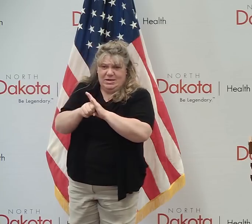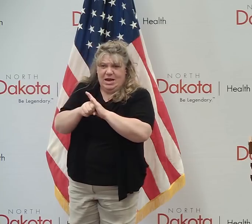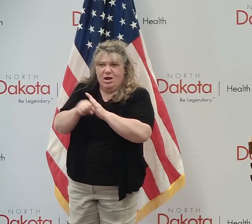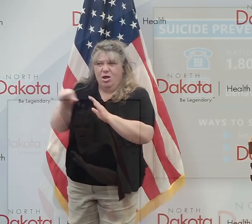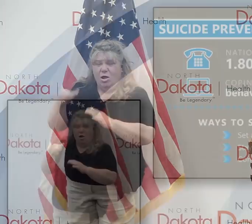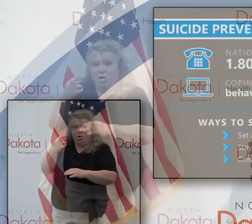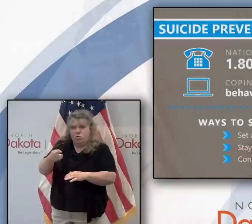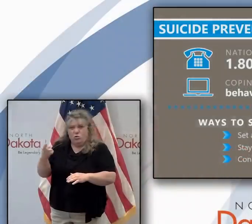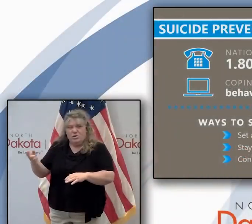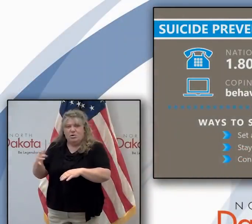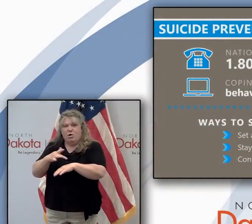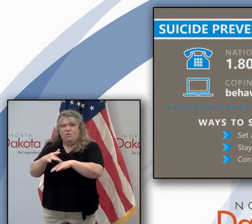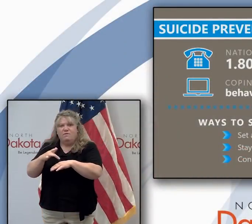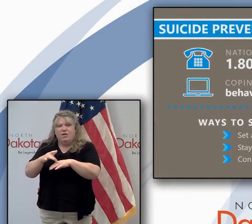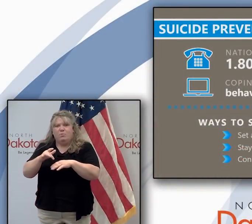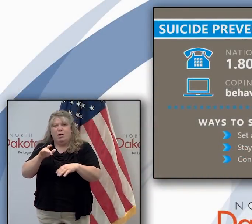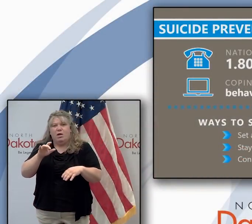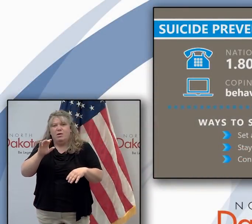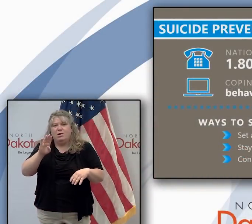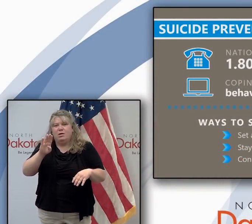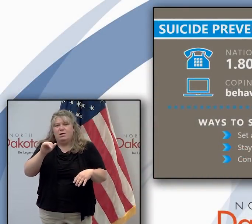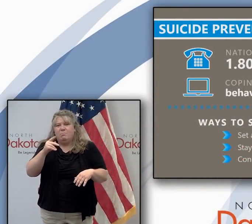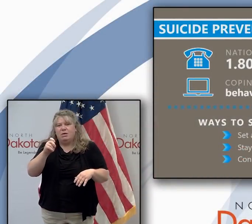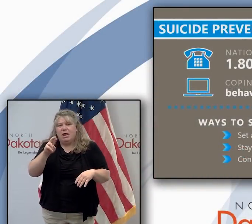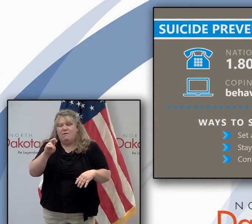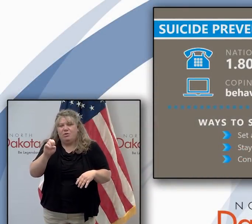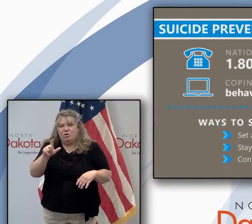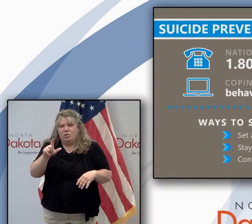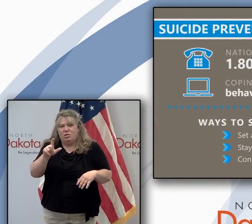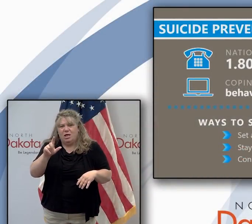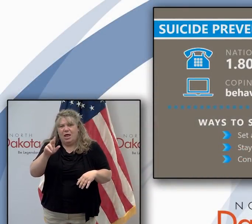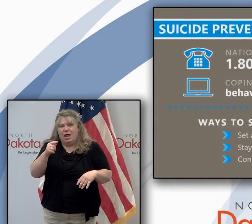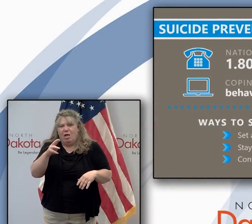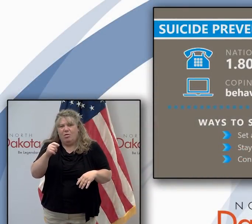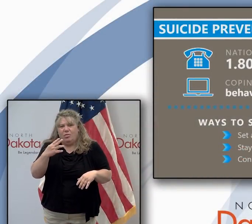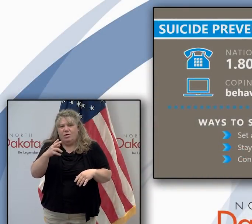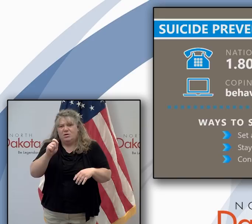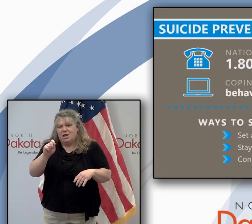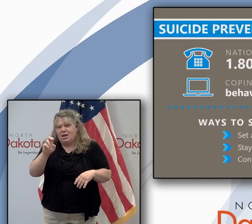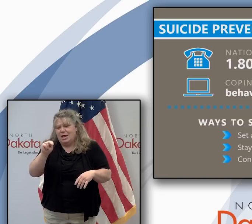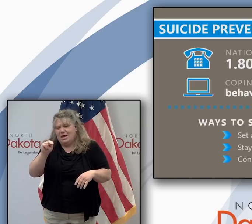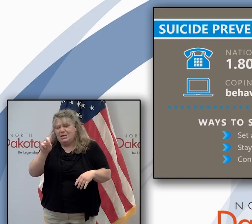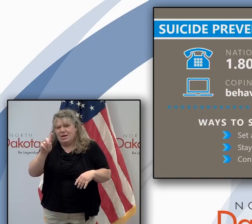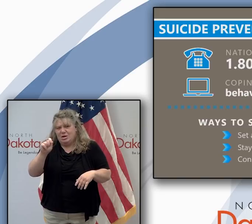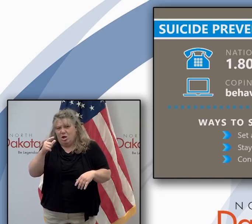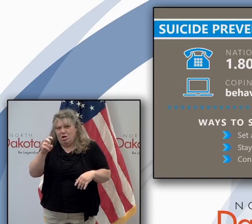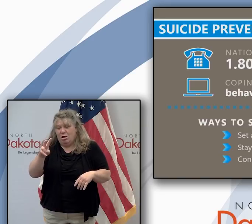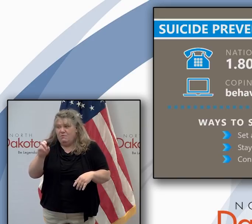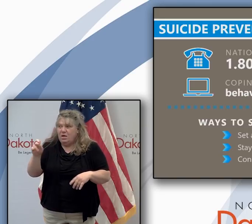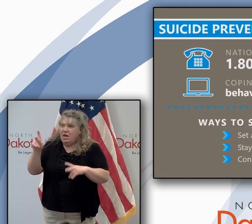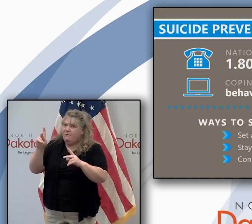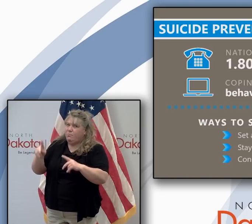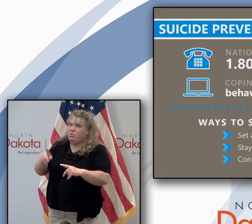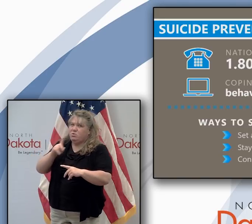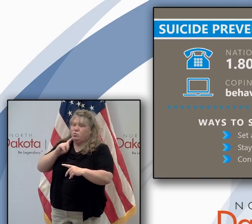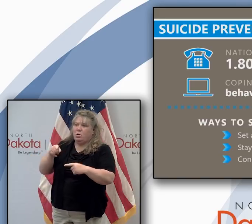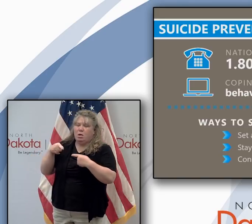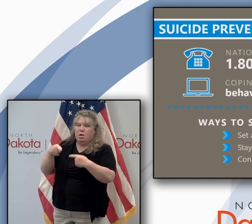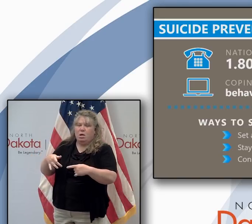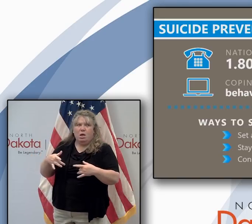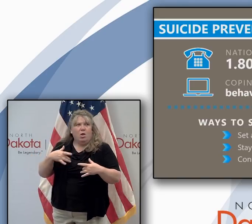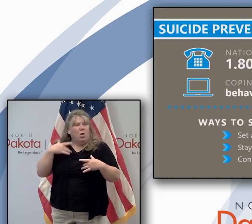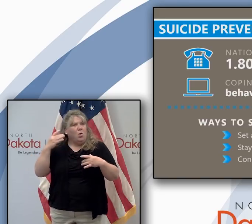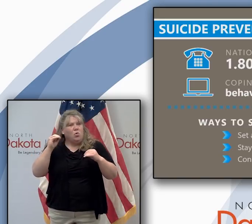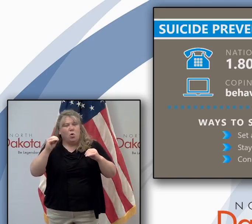are all available at behavioralhealth.nd.gov. If someone is really struggling, talking about feeling